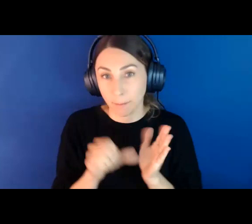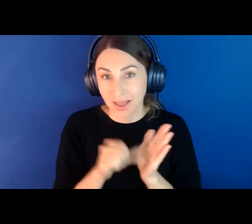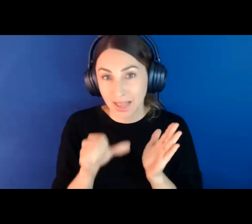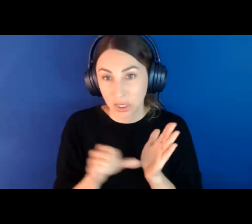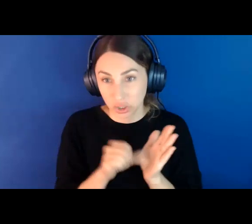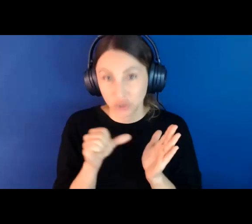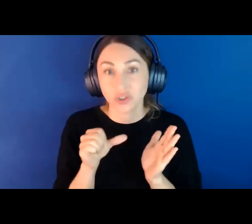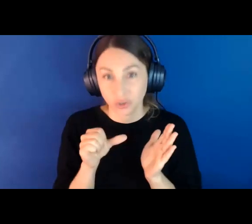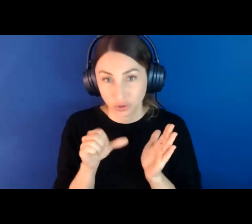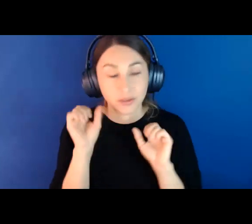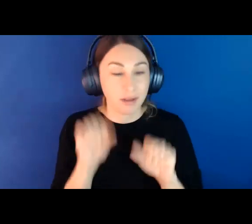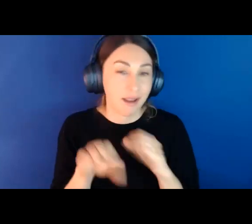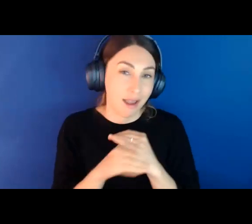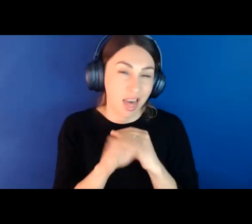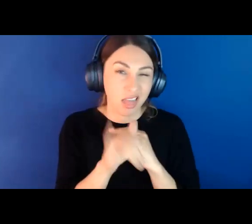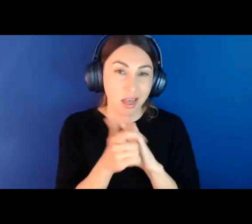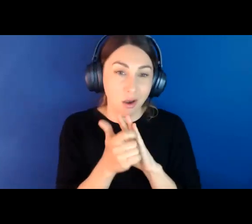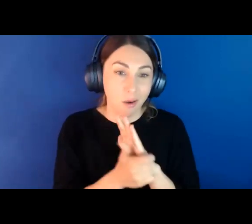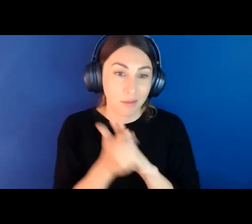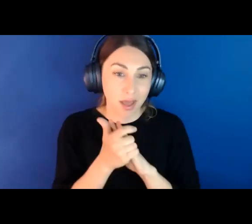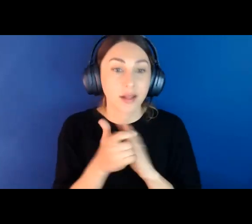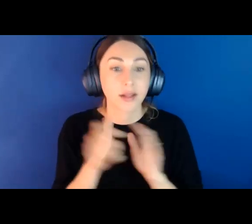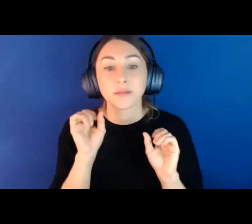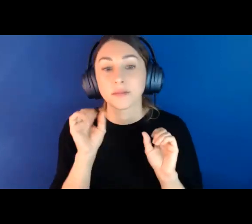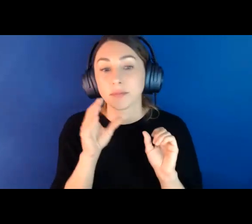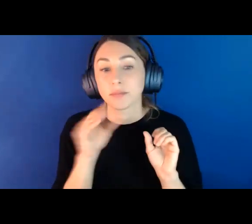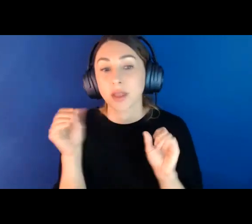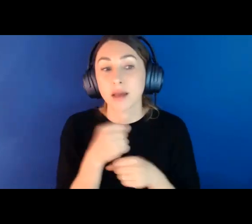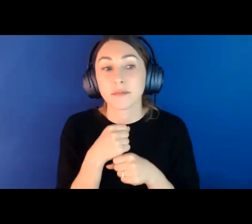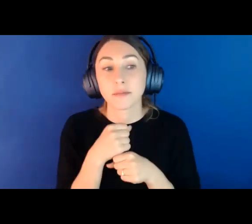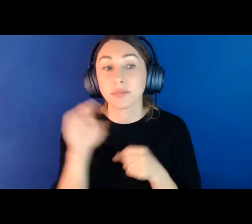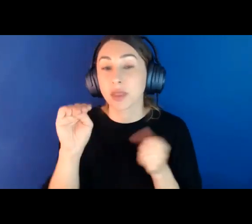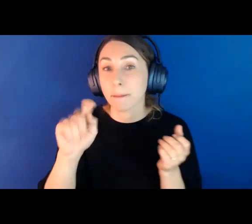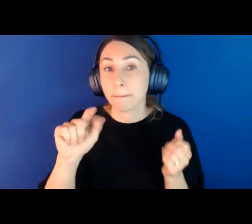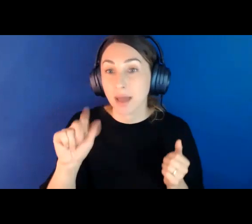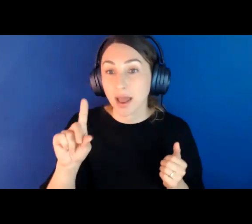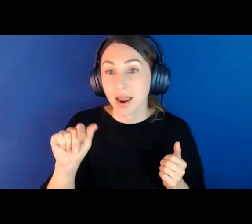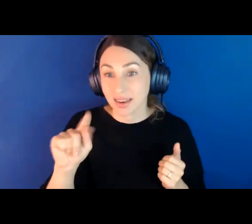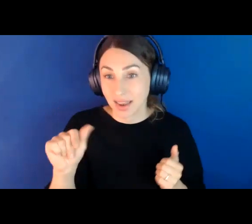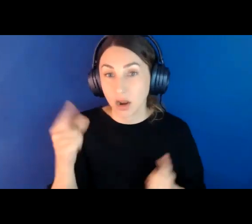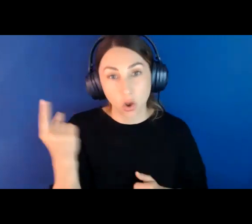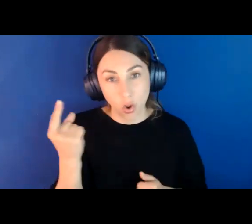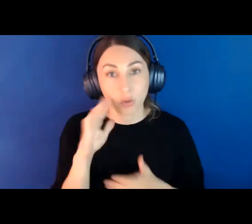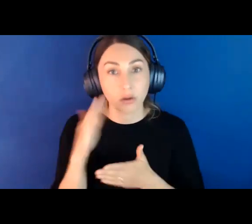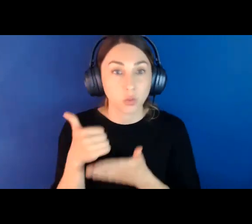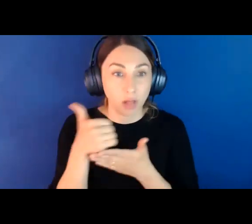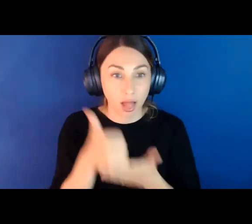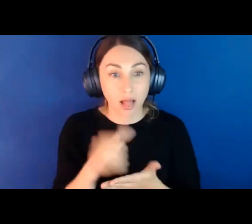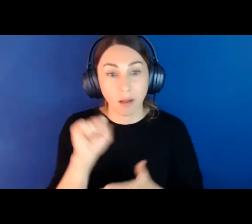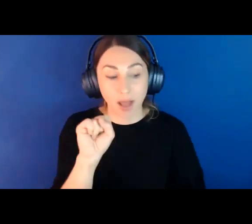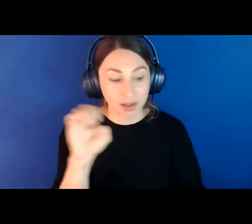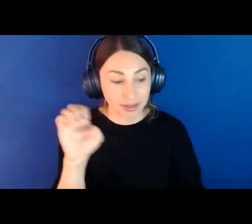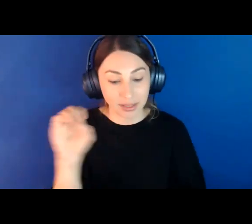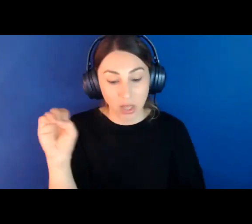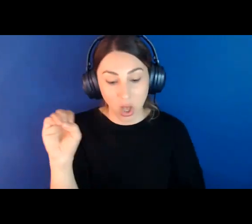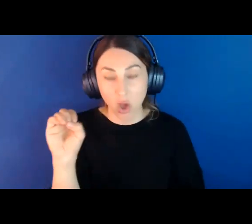can be added automatically, and metadata will always help with your SEO. So that